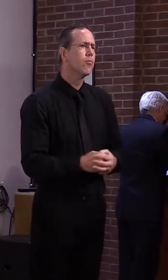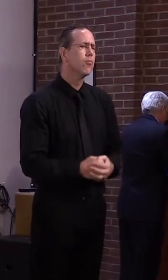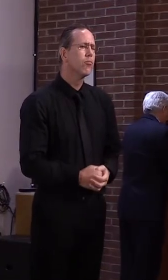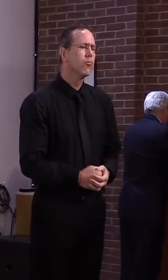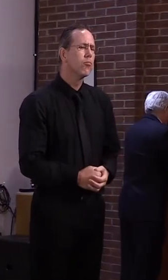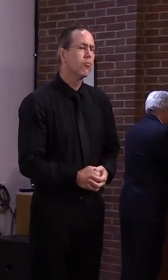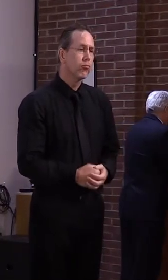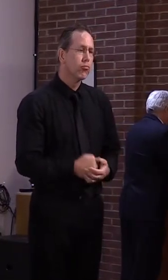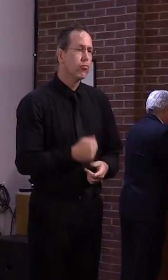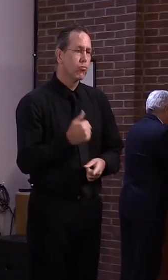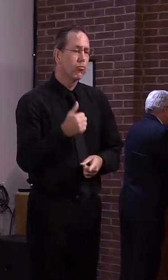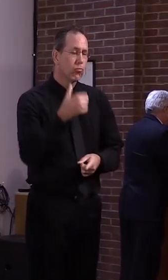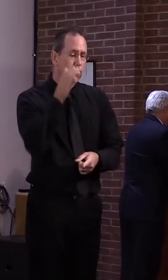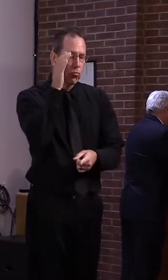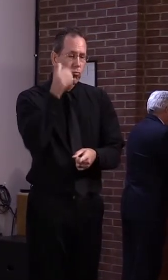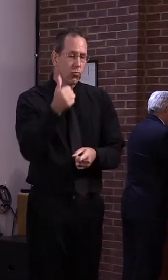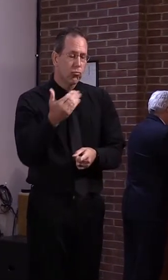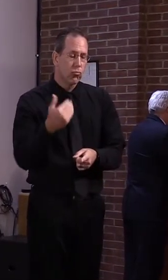Hi, can you hear me? We can.